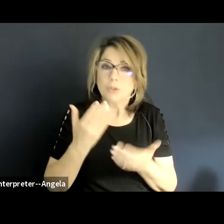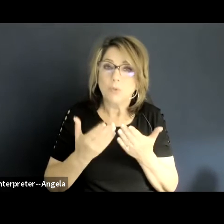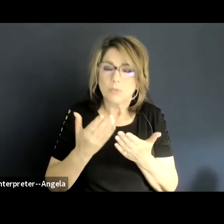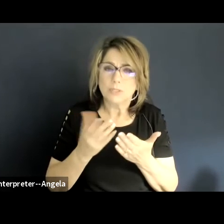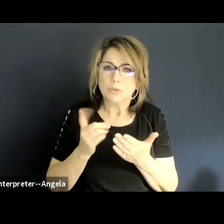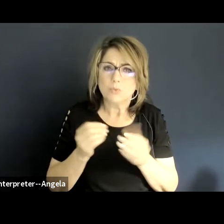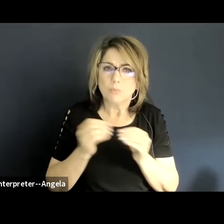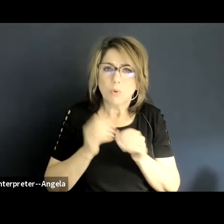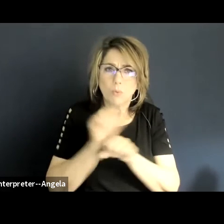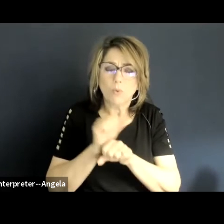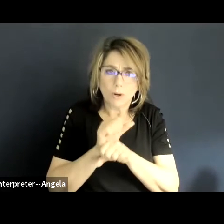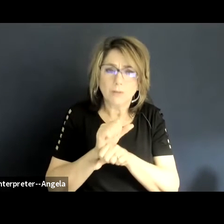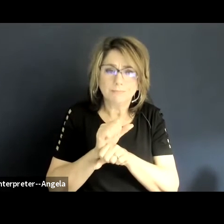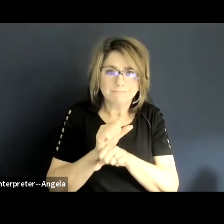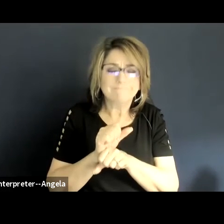that.